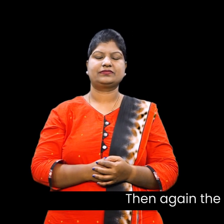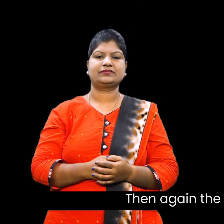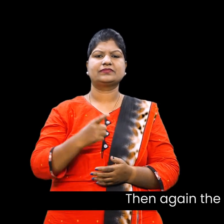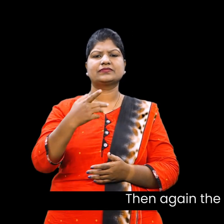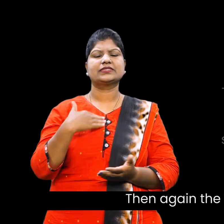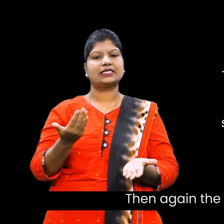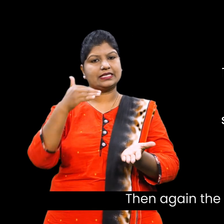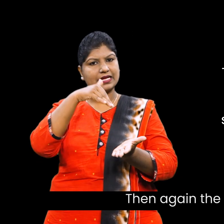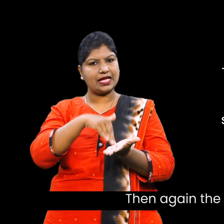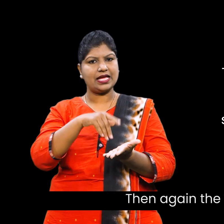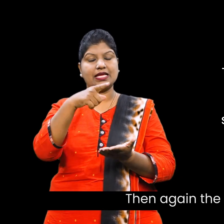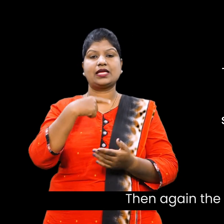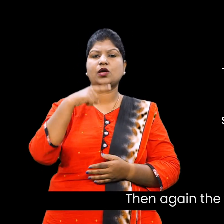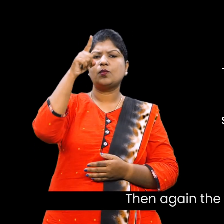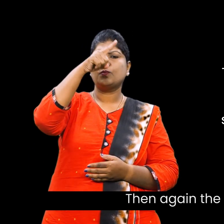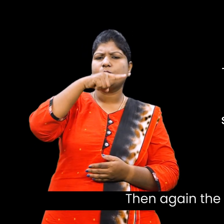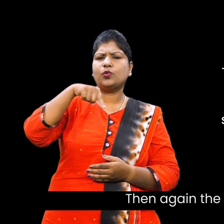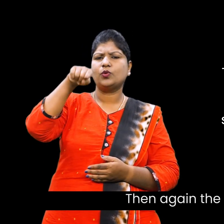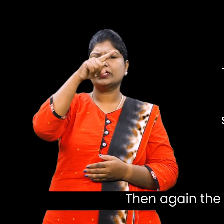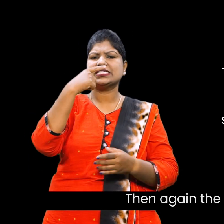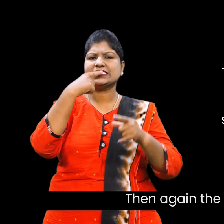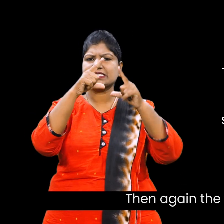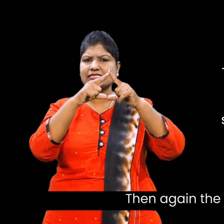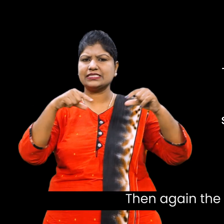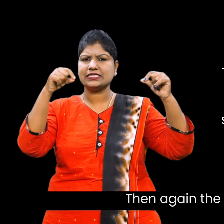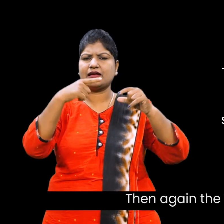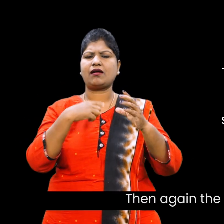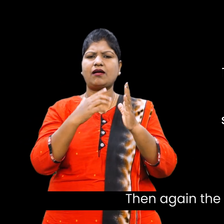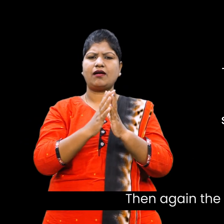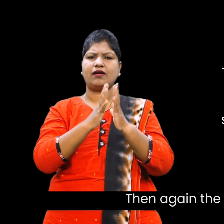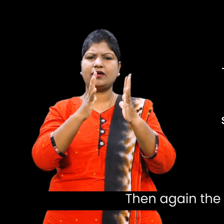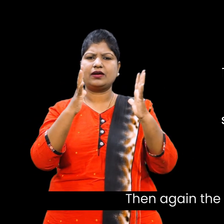Then again the moon grows larger every day.